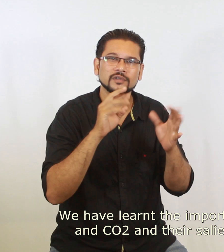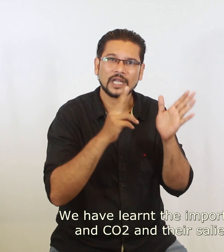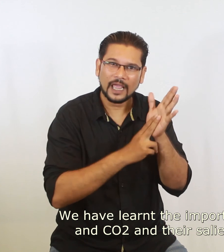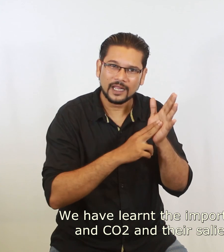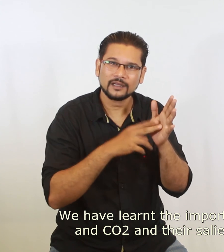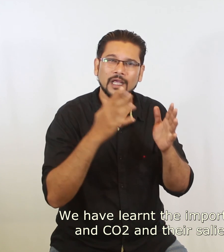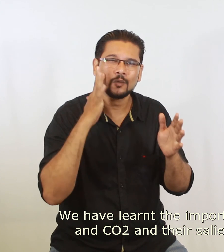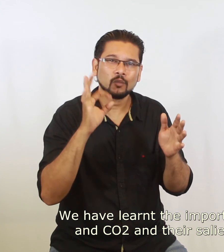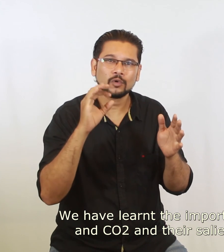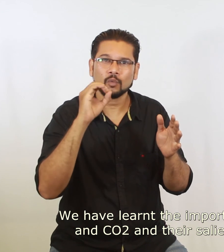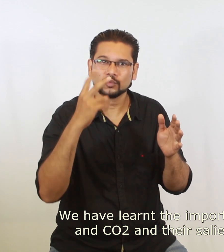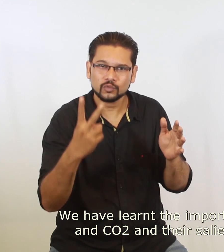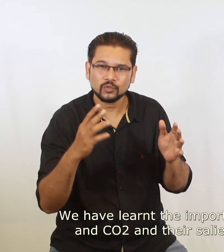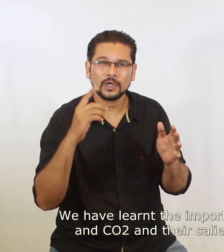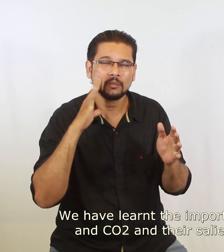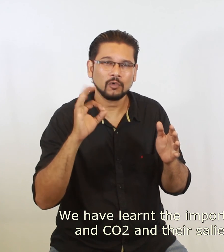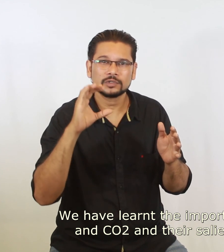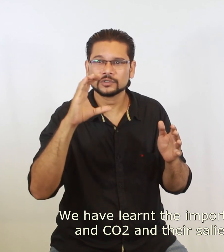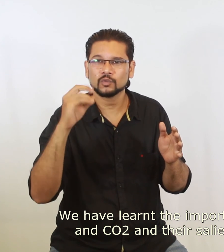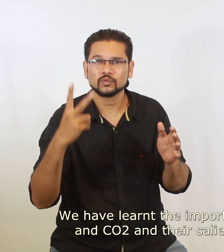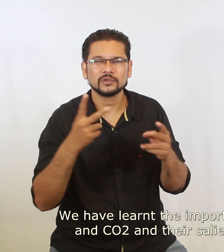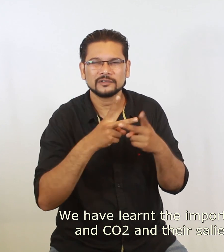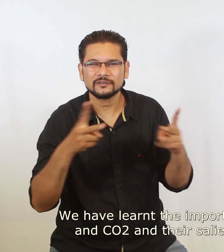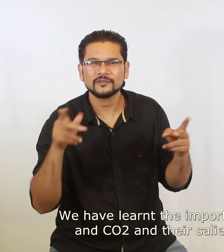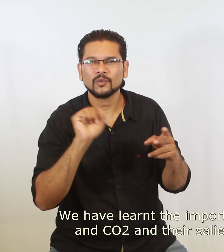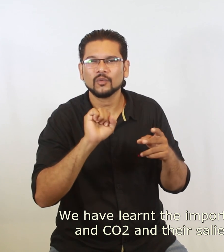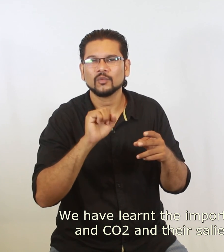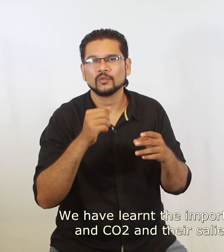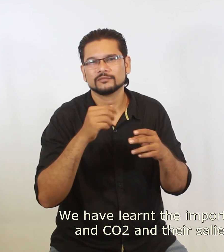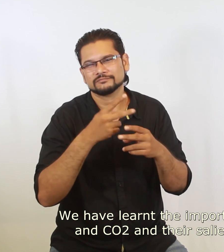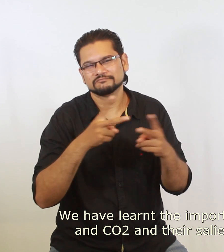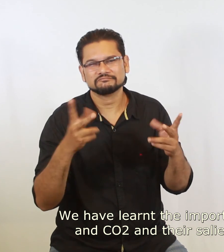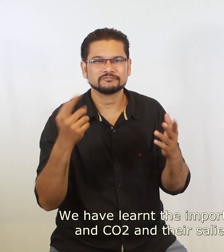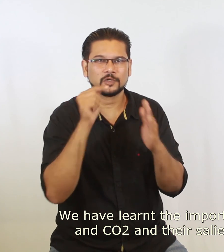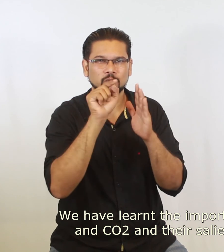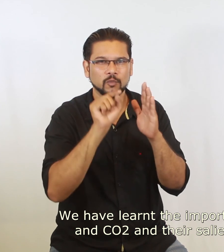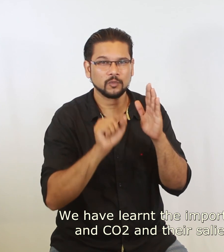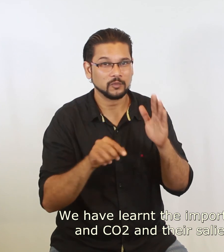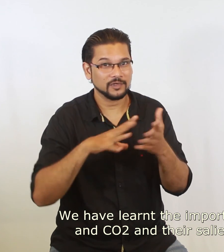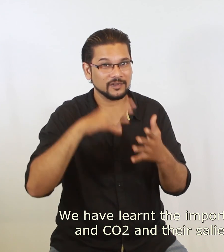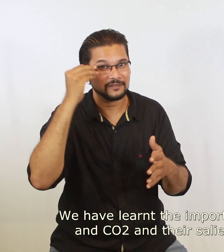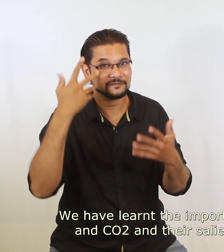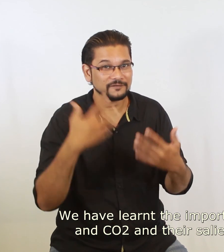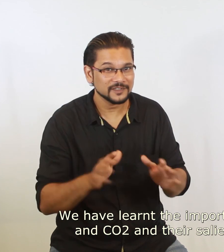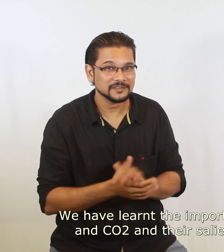We have learned the importance of N, O2 and CO2 and their salient features.